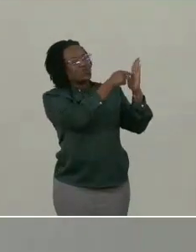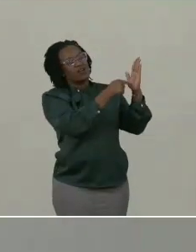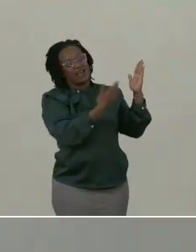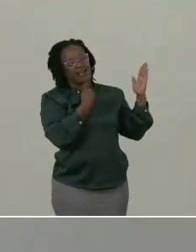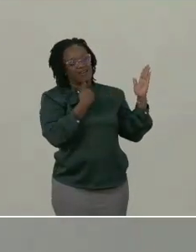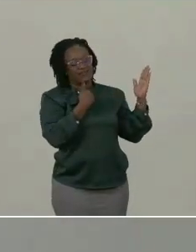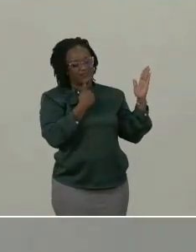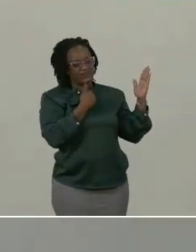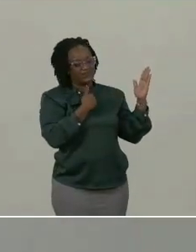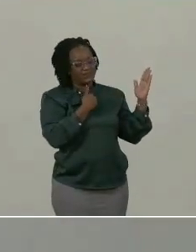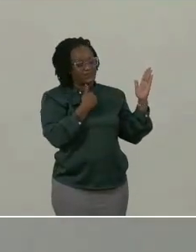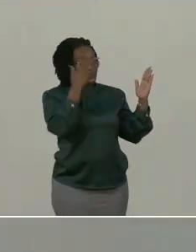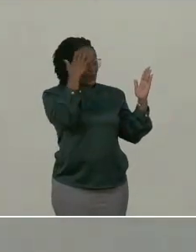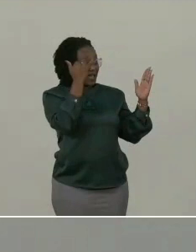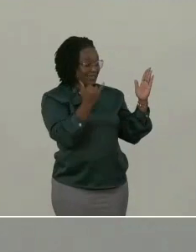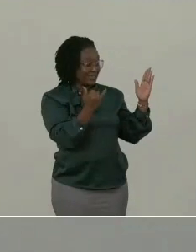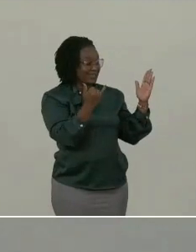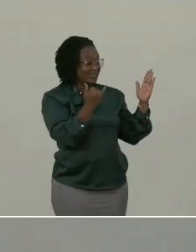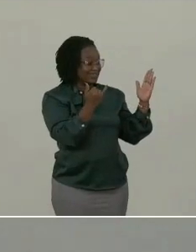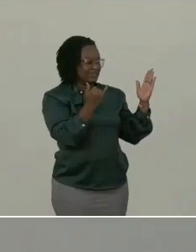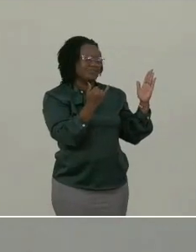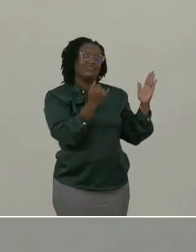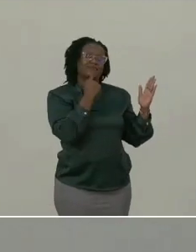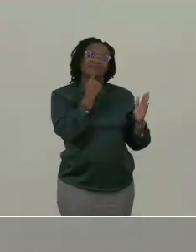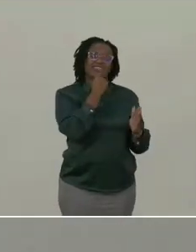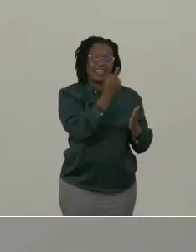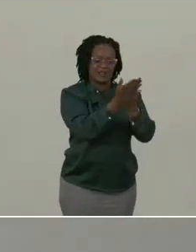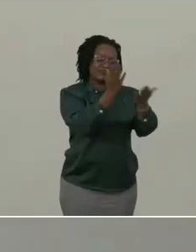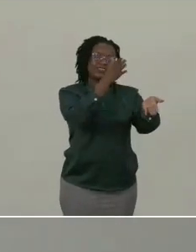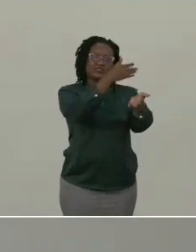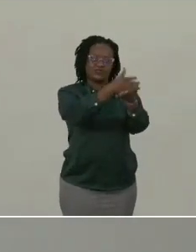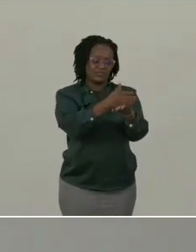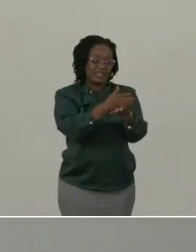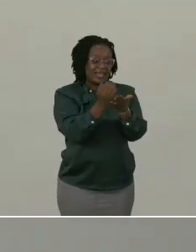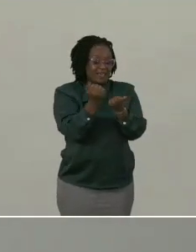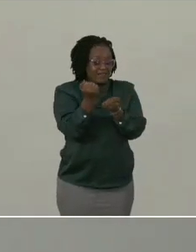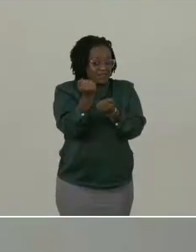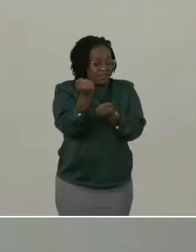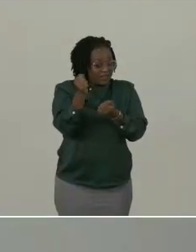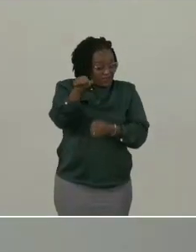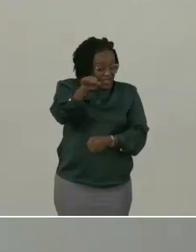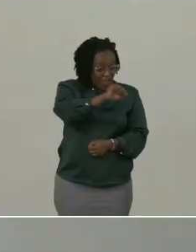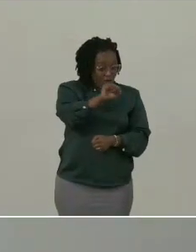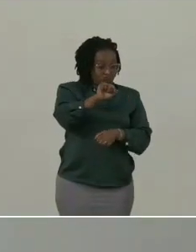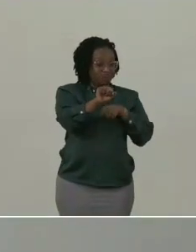Because let's say the truth. A vehicle can